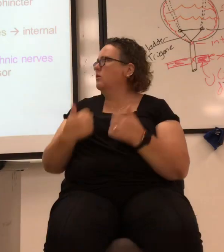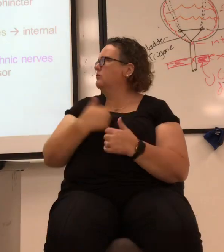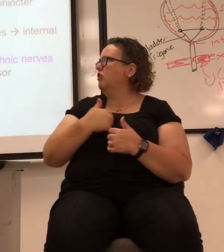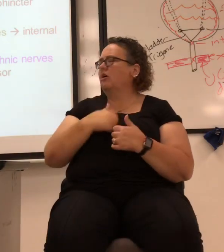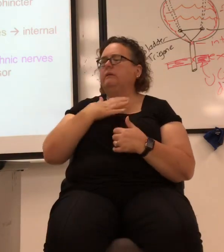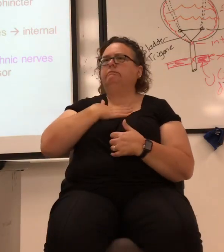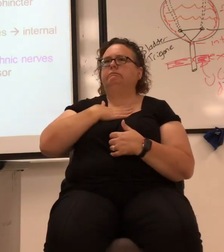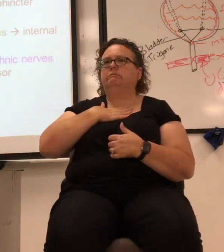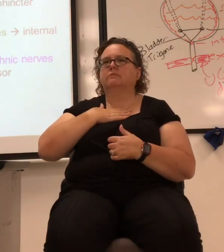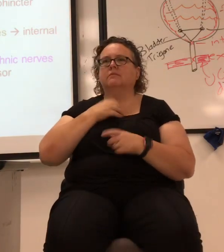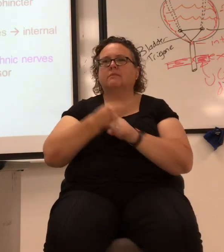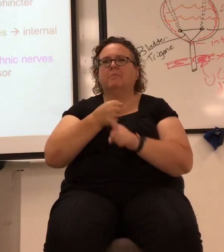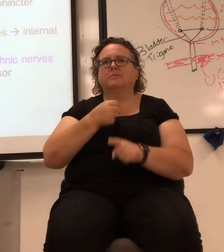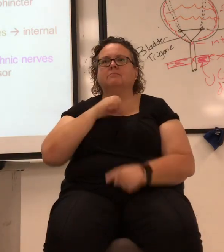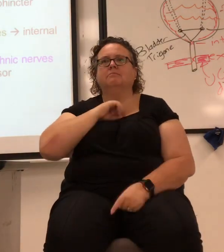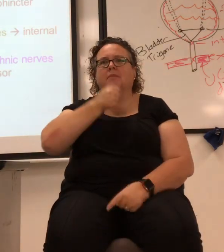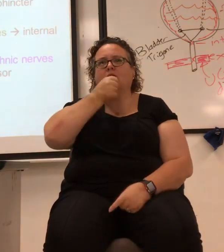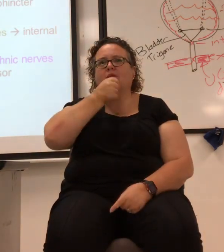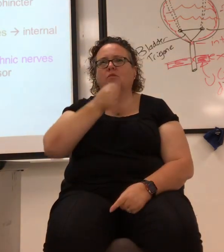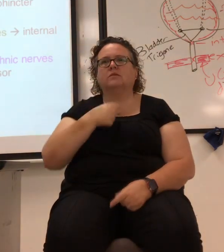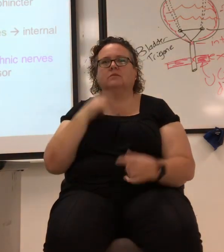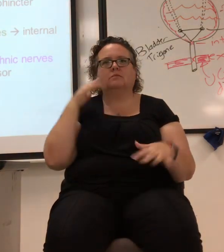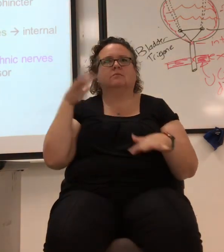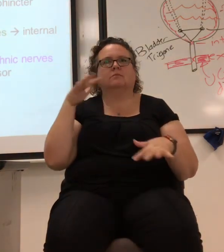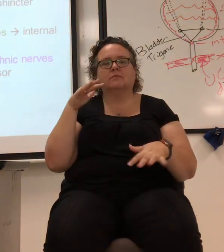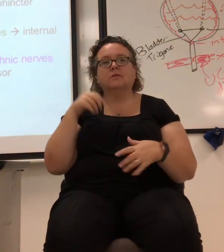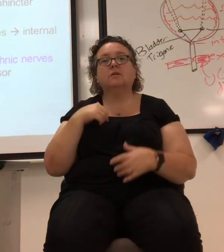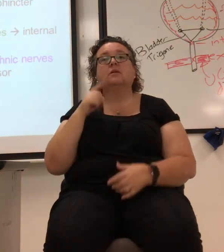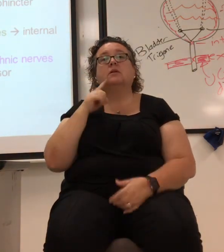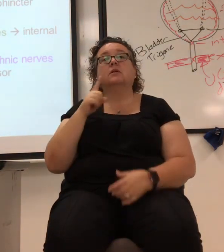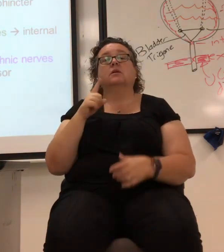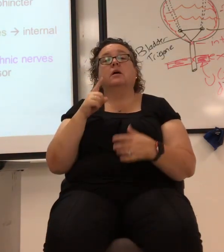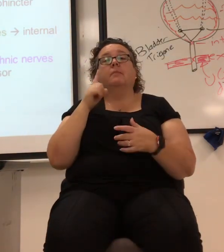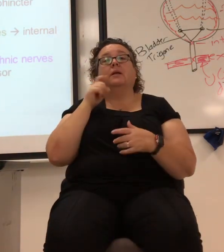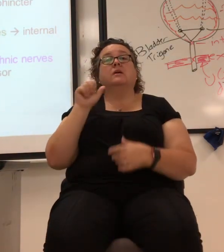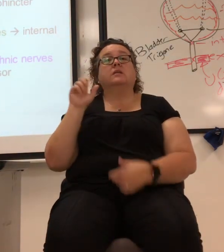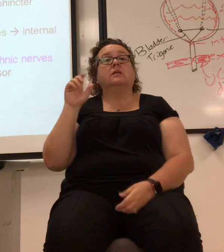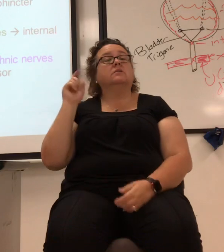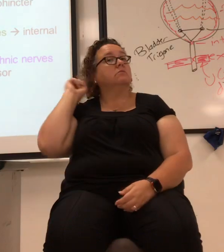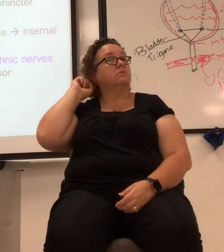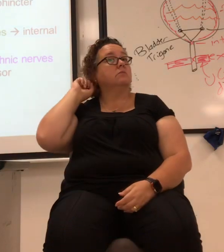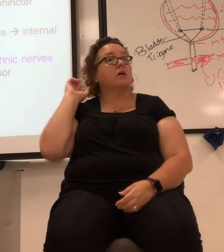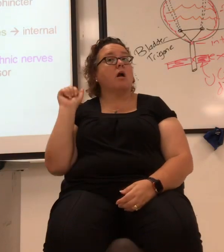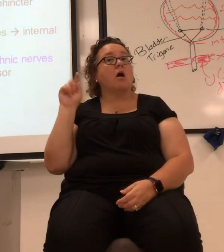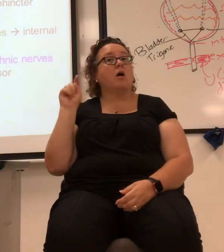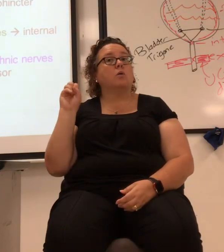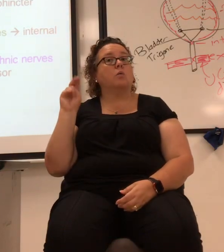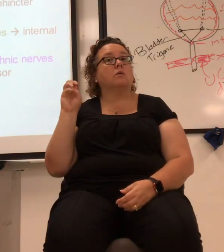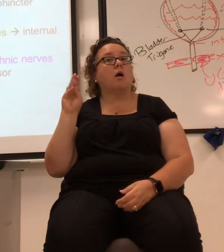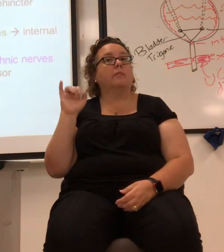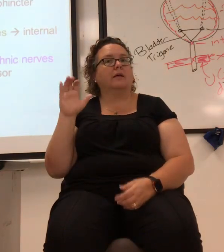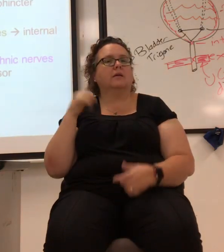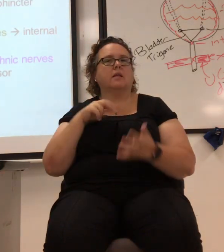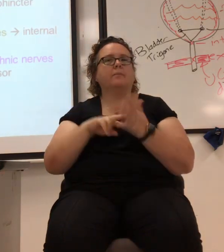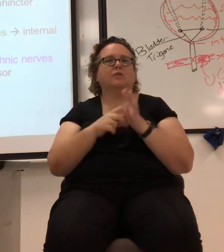UG diaphragm. Okay, so all the same things, male and female. There's no gender differences there except for the length